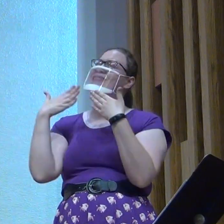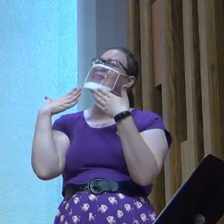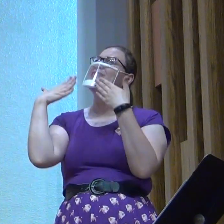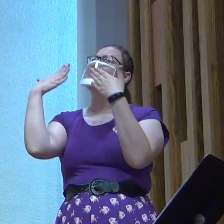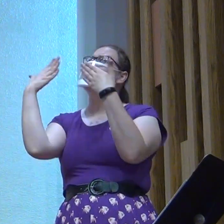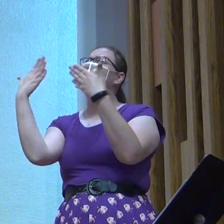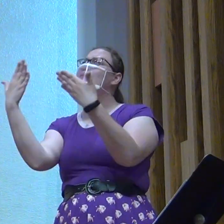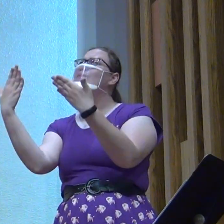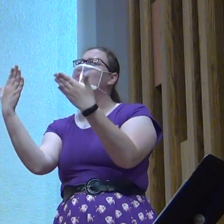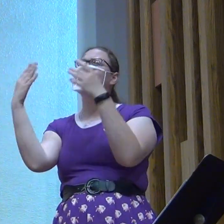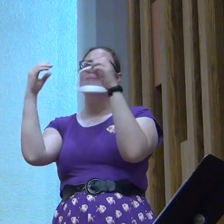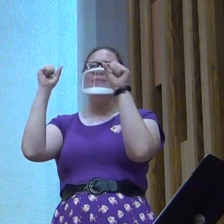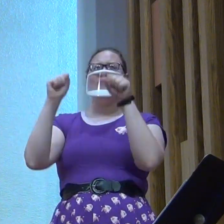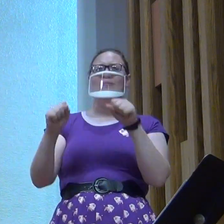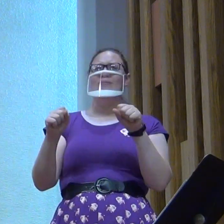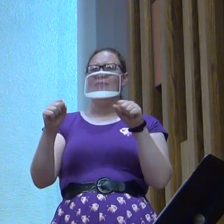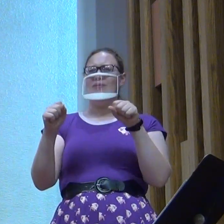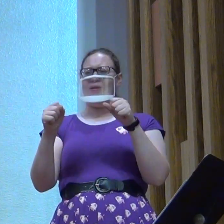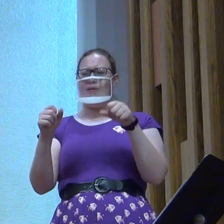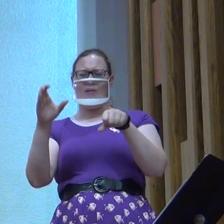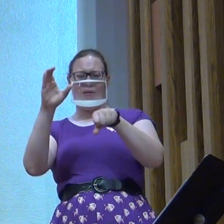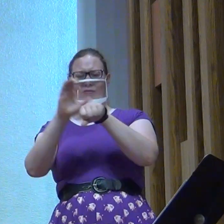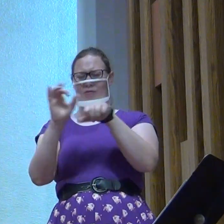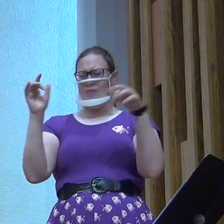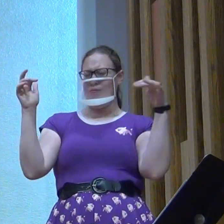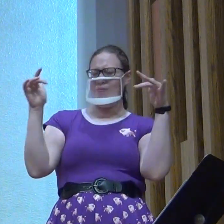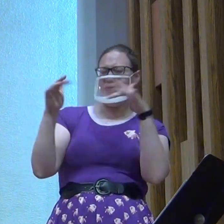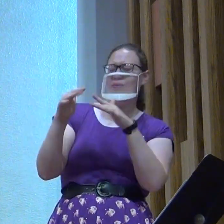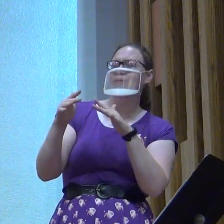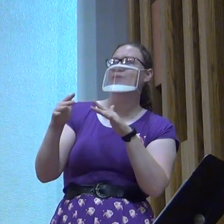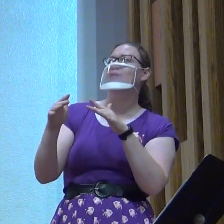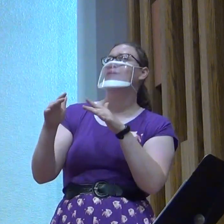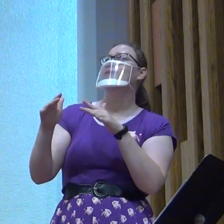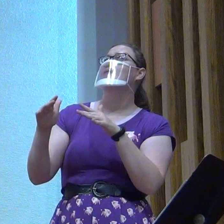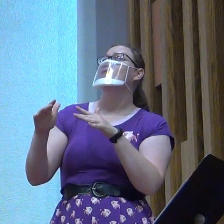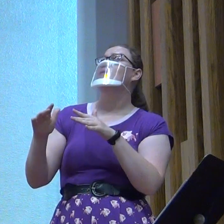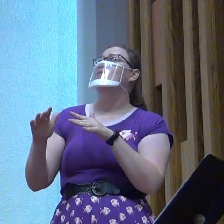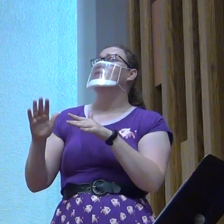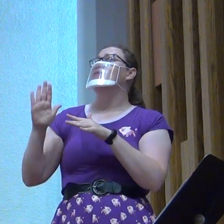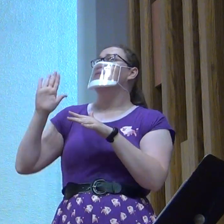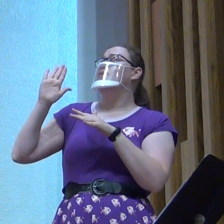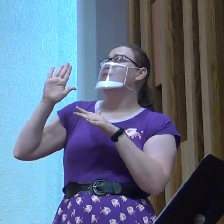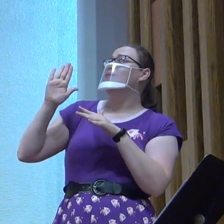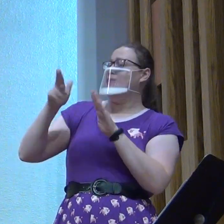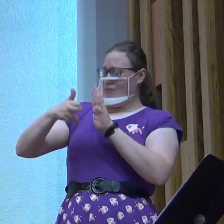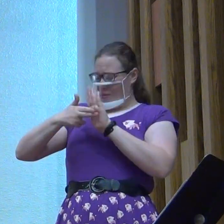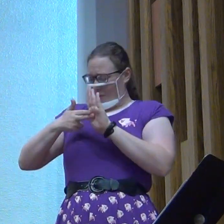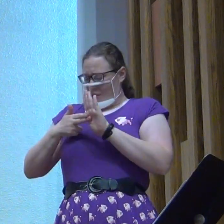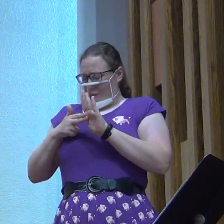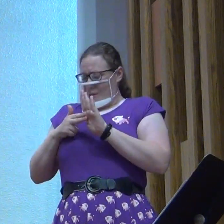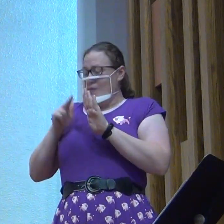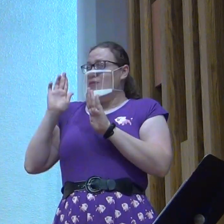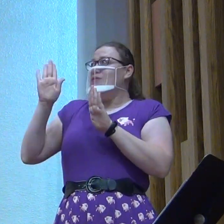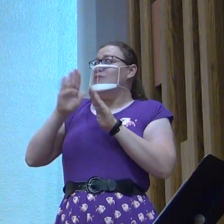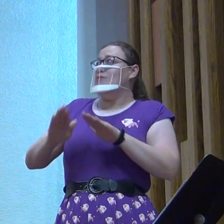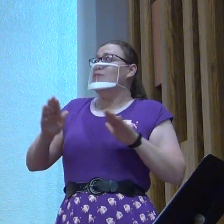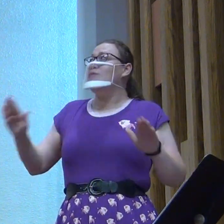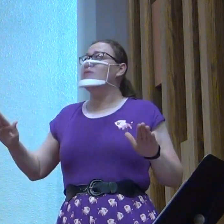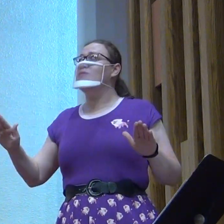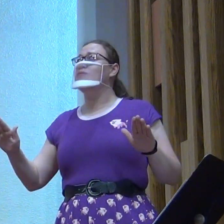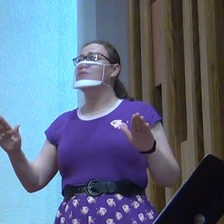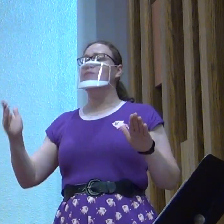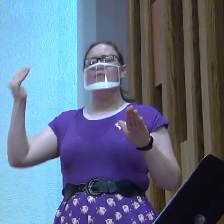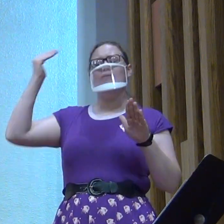that we can come to you as your children. We can rely upon you to